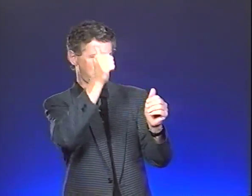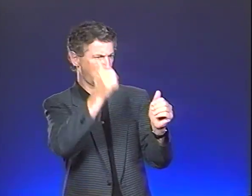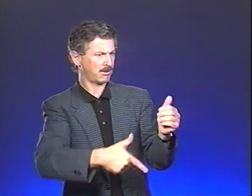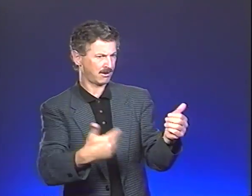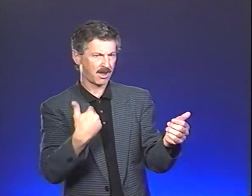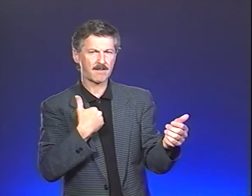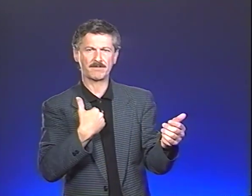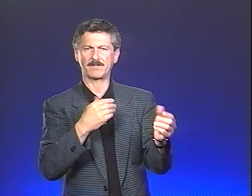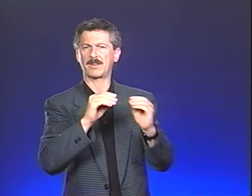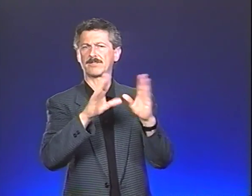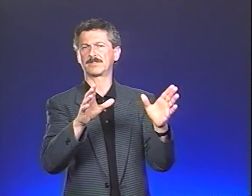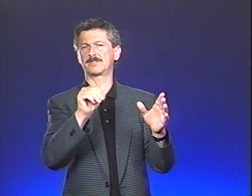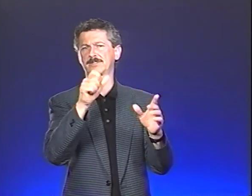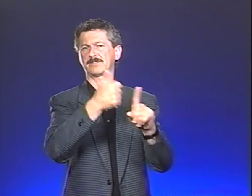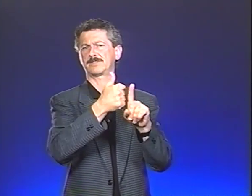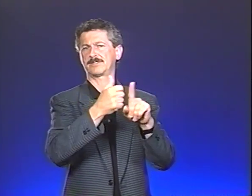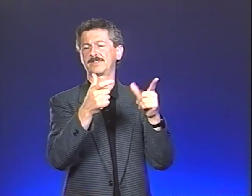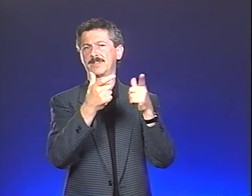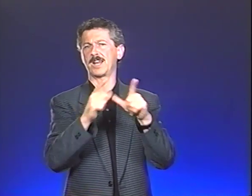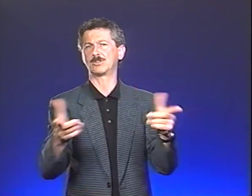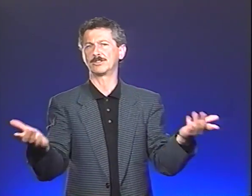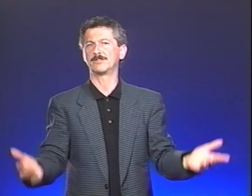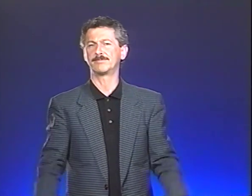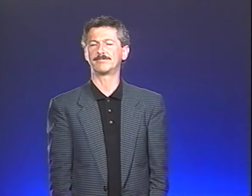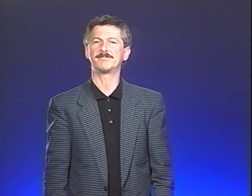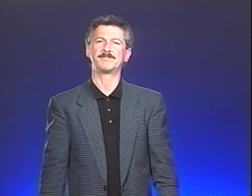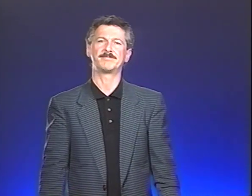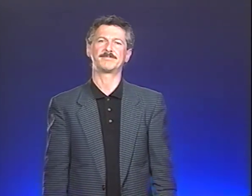features, American Sign Language is obviously a language in its own right.